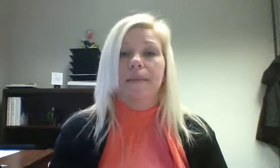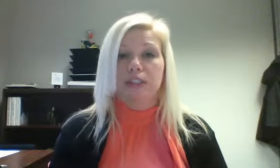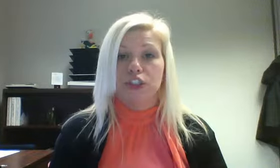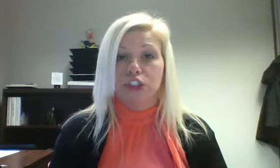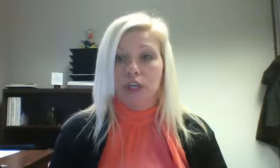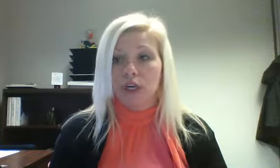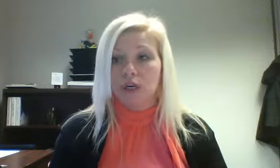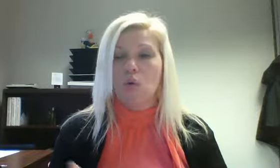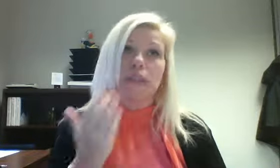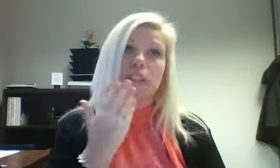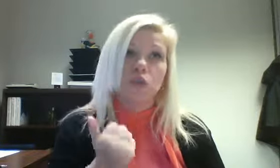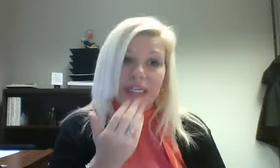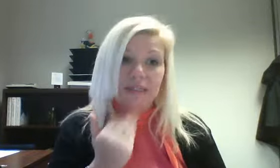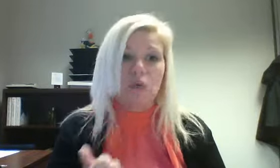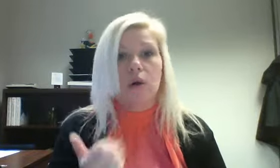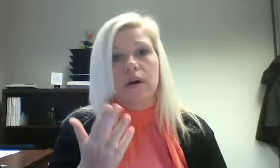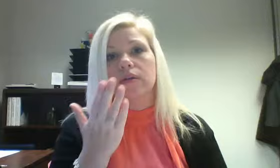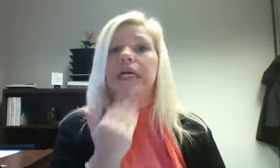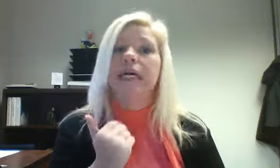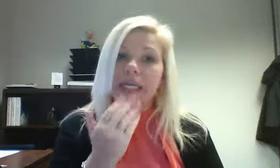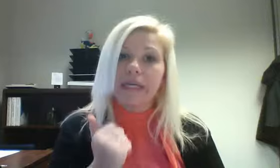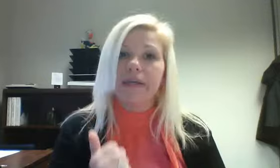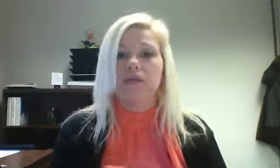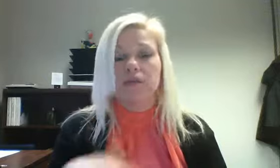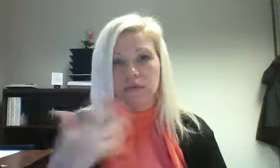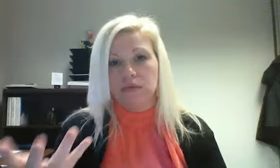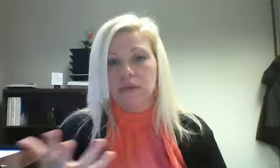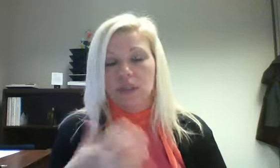means sugar or sweet or honey.